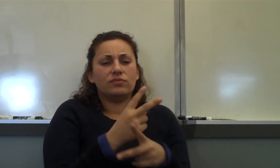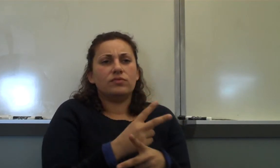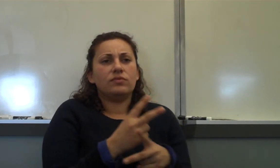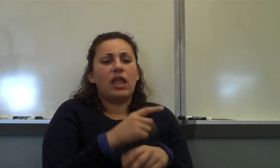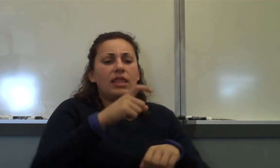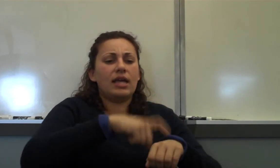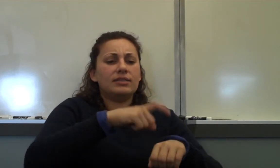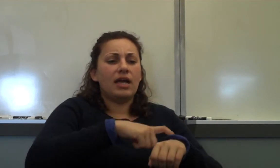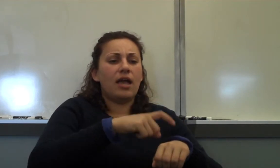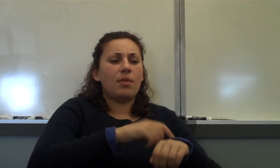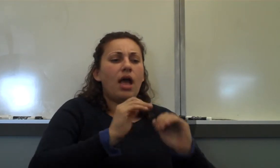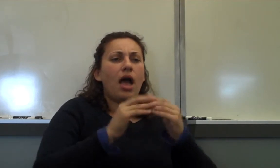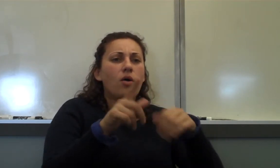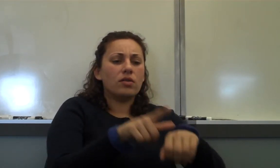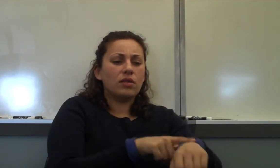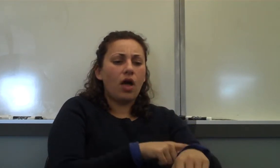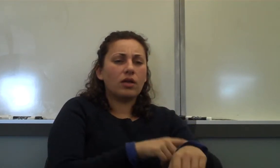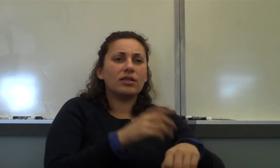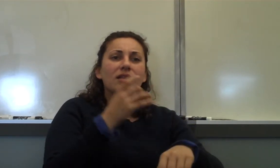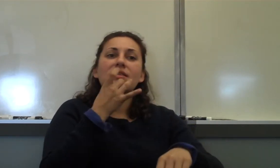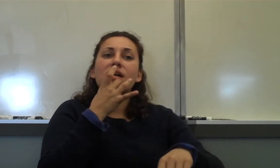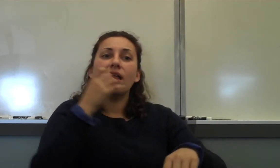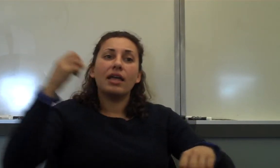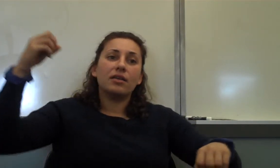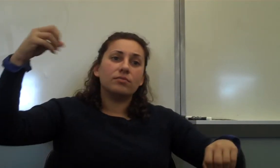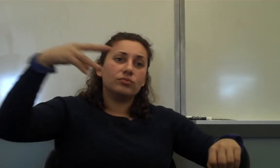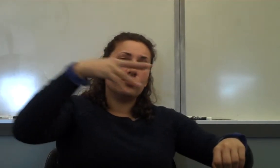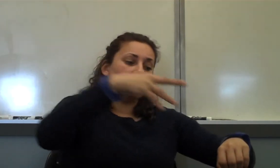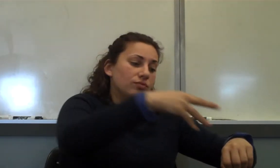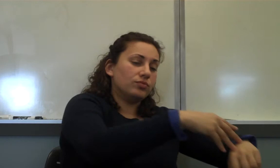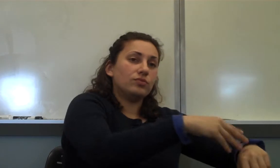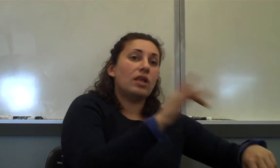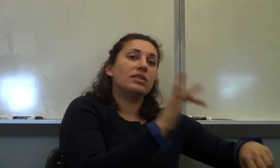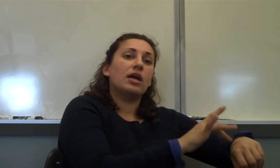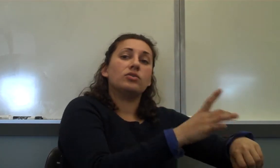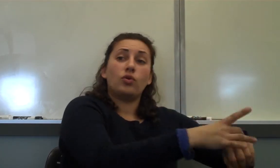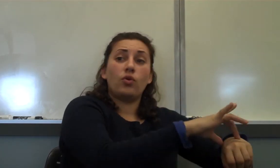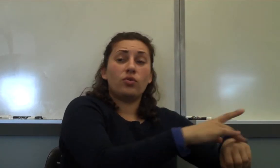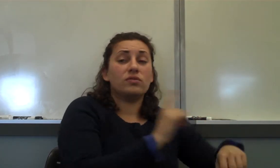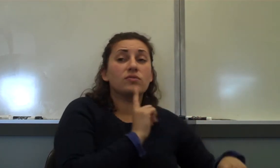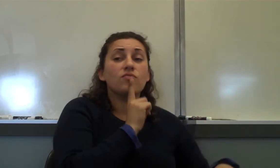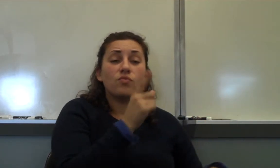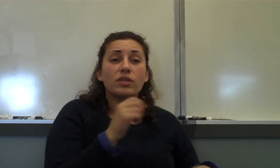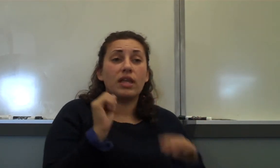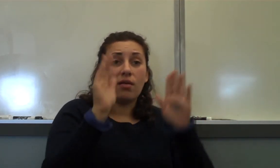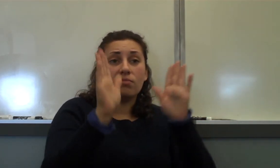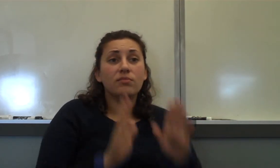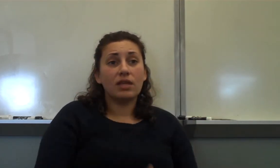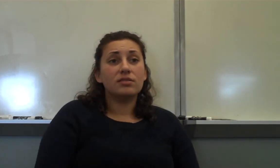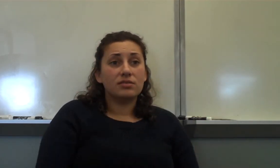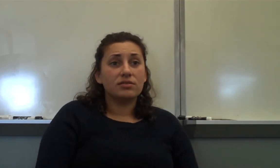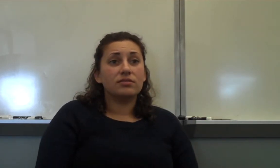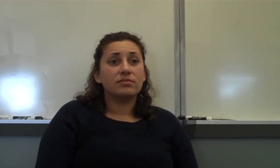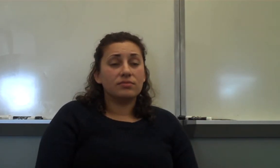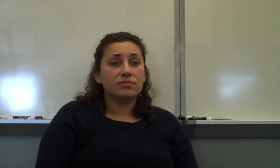light to get from the sun to the earth. It's really quite amazing. It's much more than you might think.